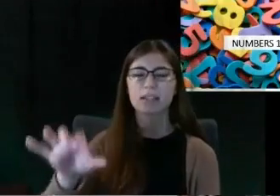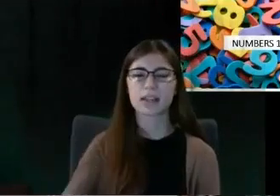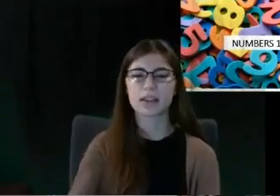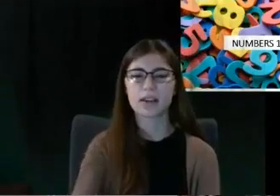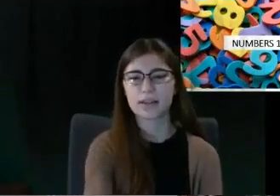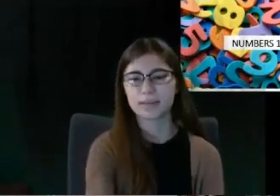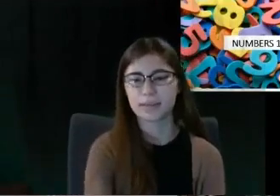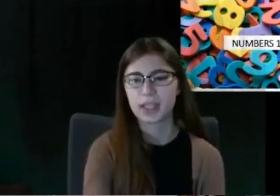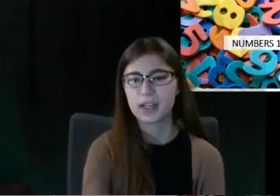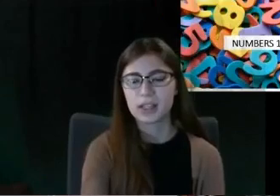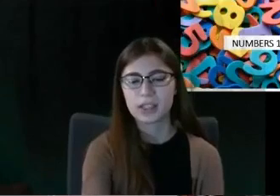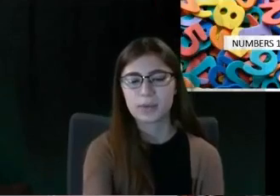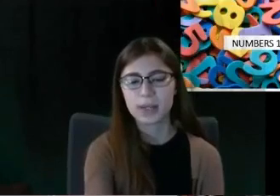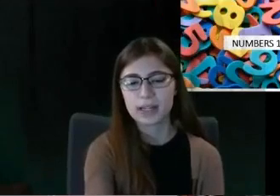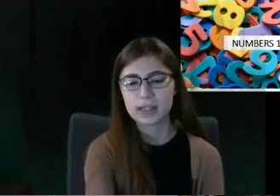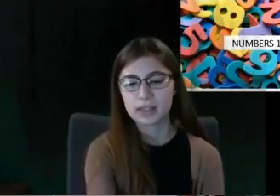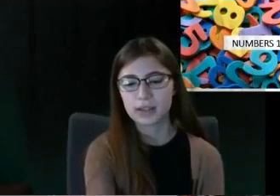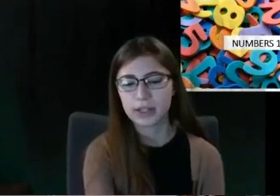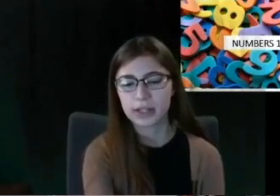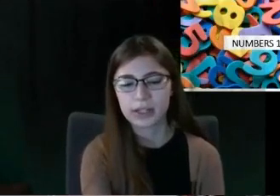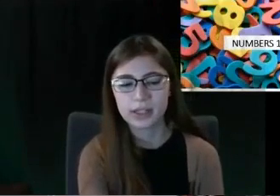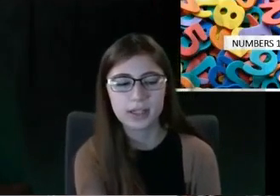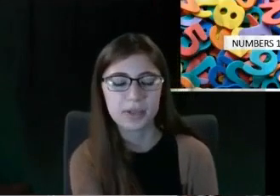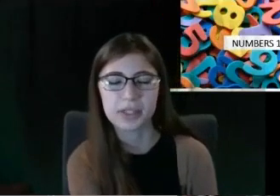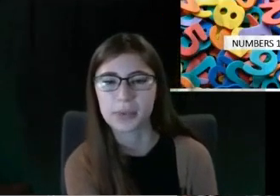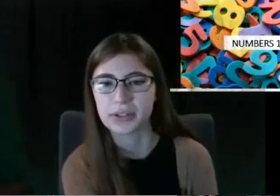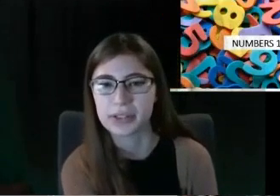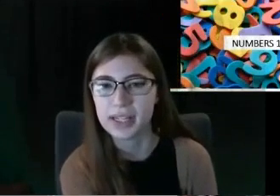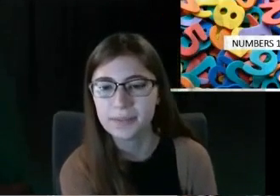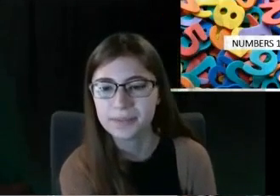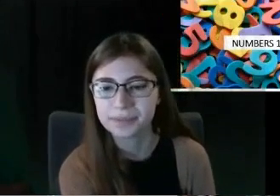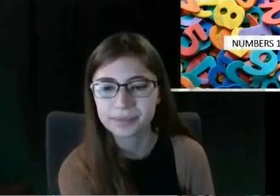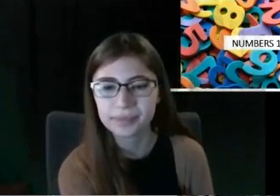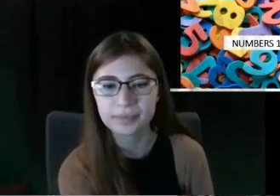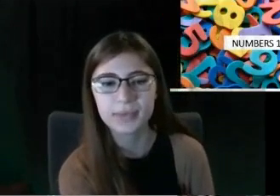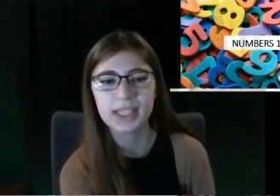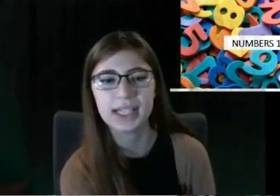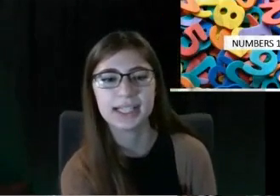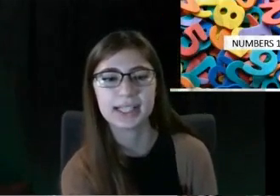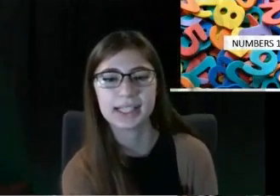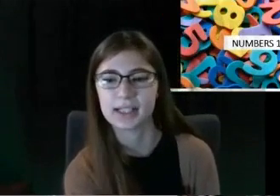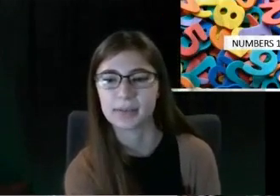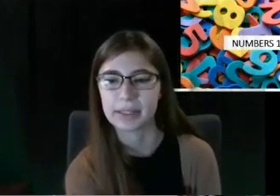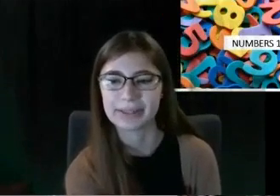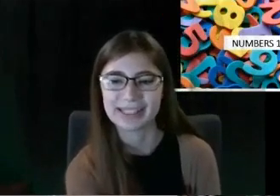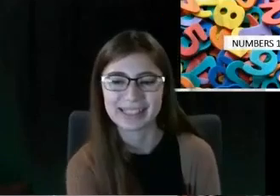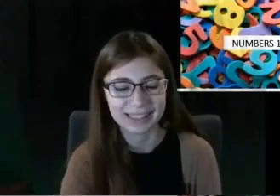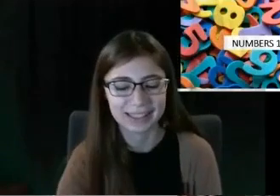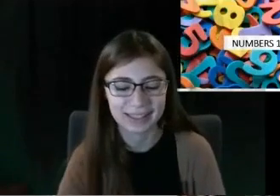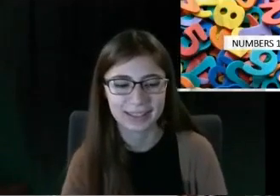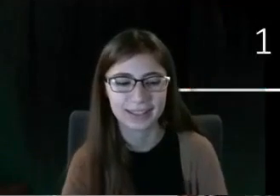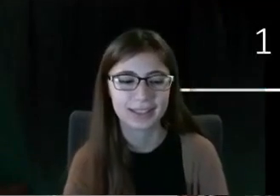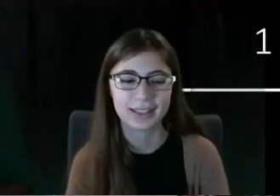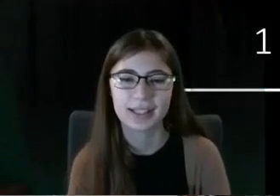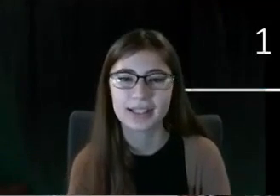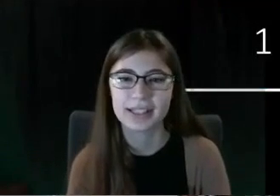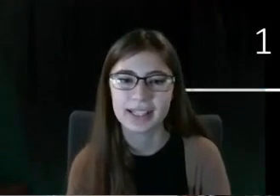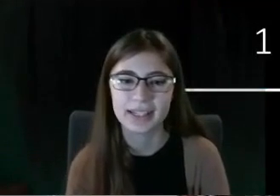together again. So we are going to learn numbers 1 through 10, and that's going to help you in understanding the